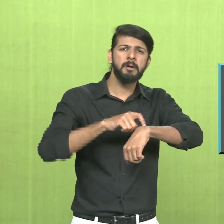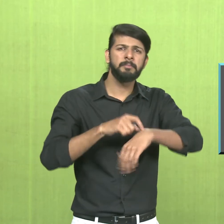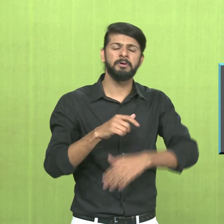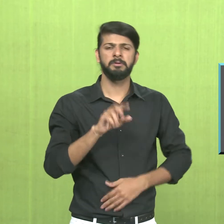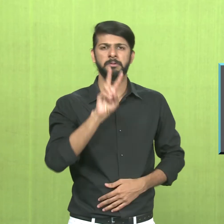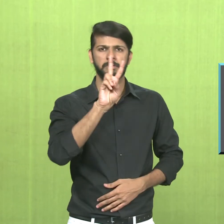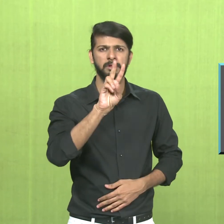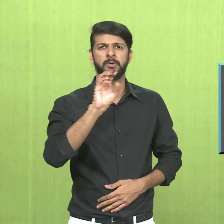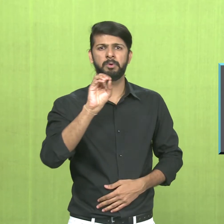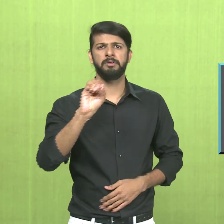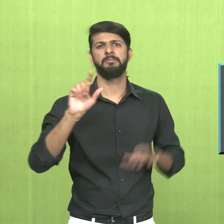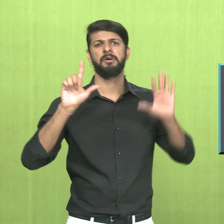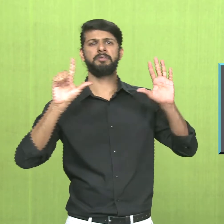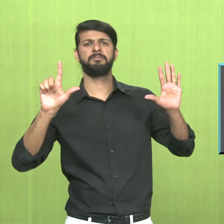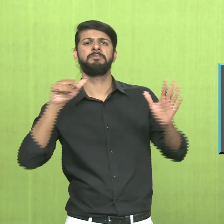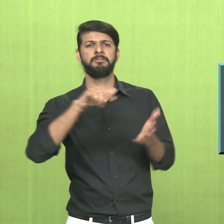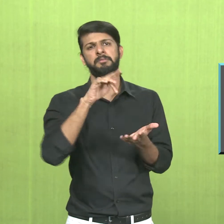This artwork is done in 2007.